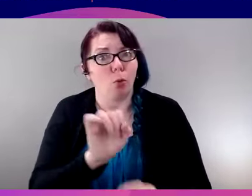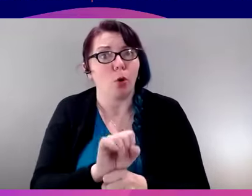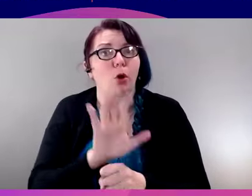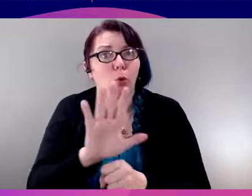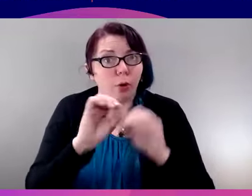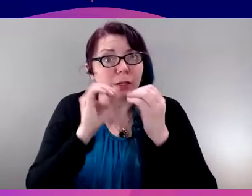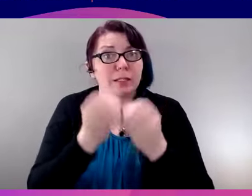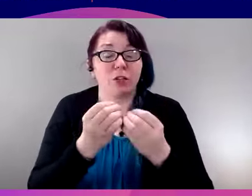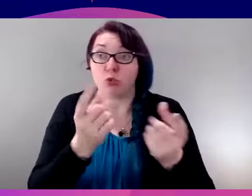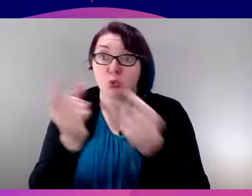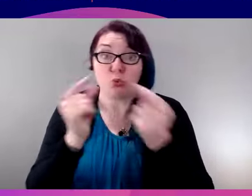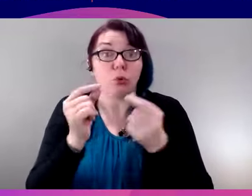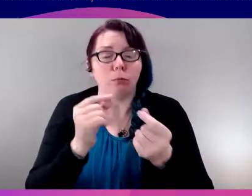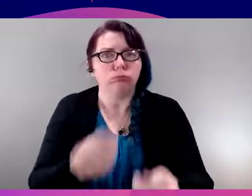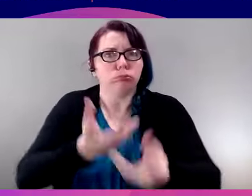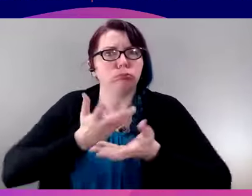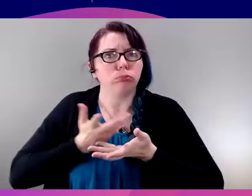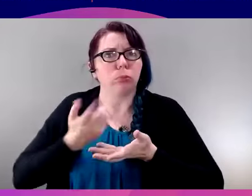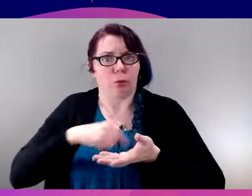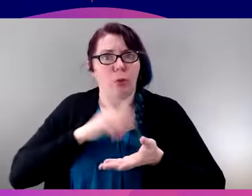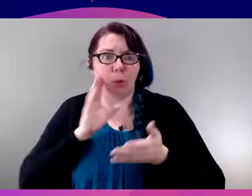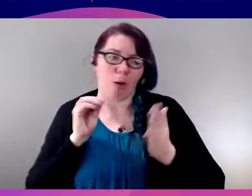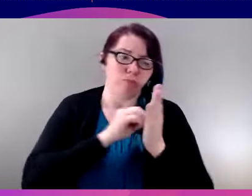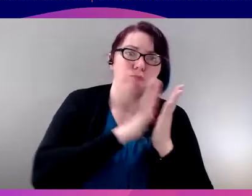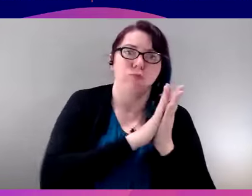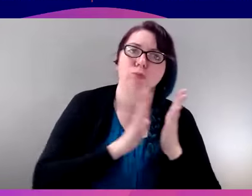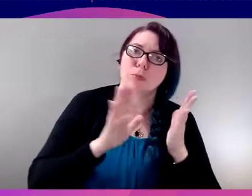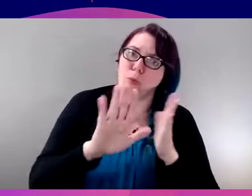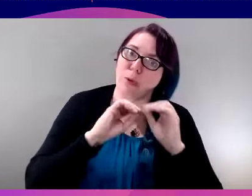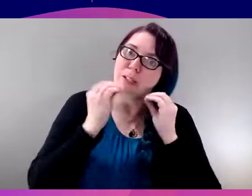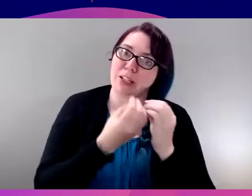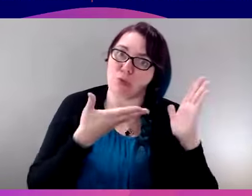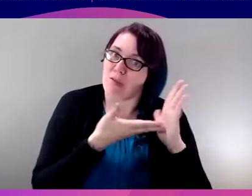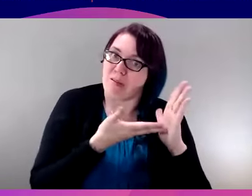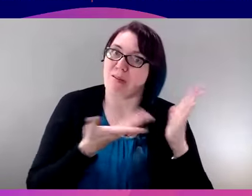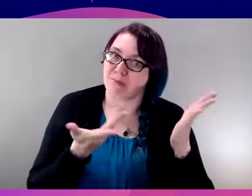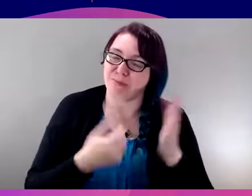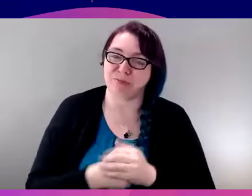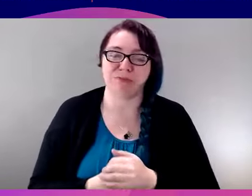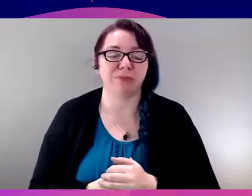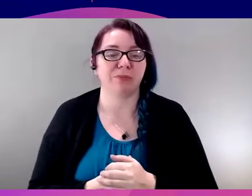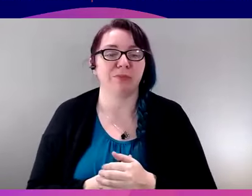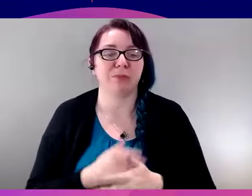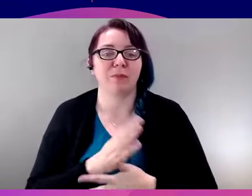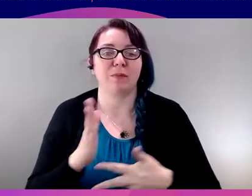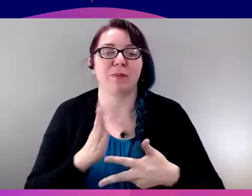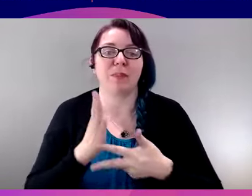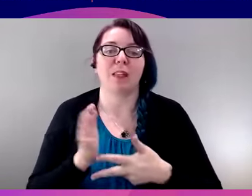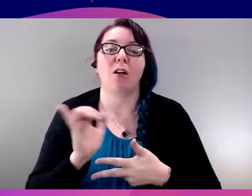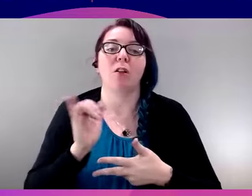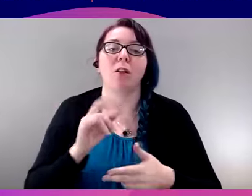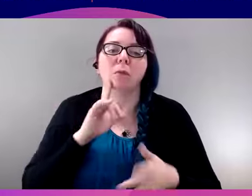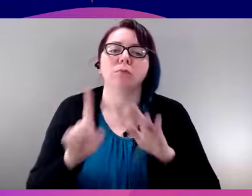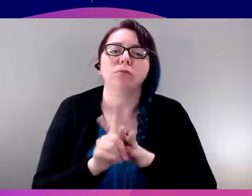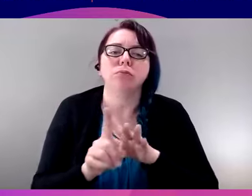newsletters. We also encourage you to attend the ACT to Keep Families Safe community of practice to learn and connect with other champions